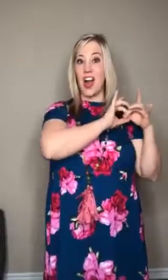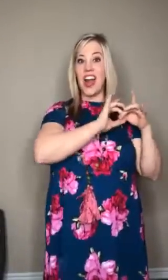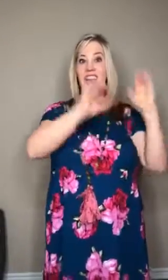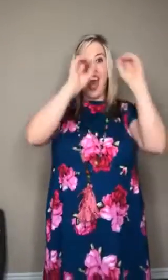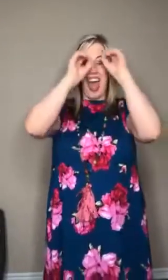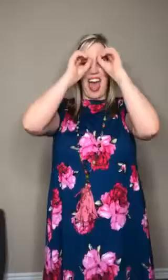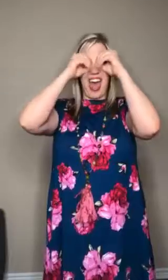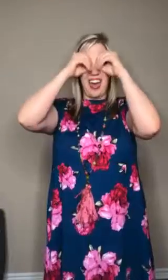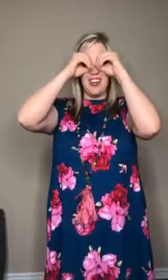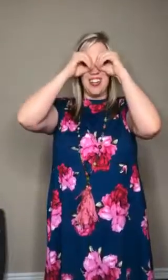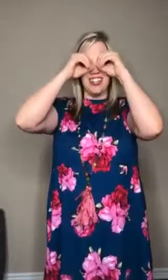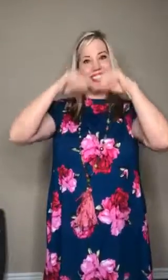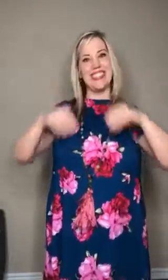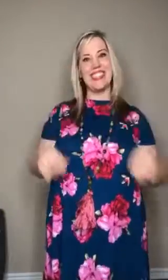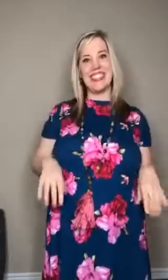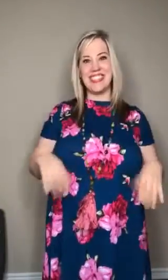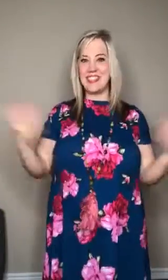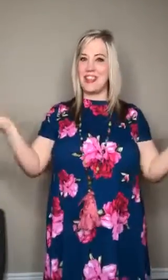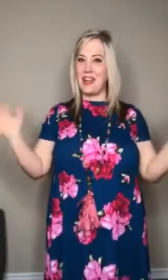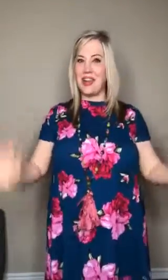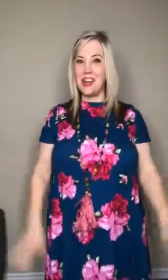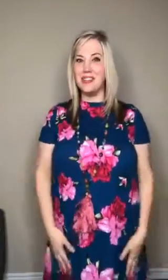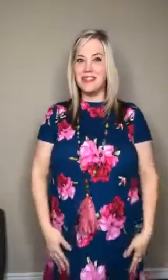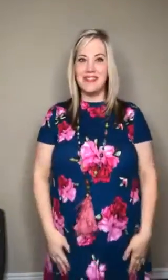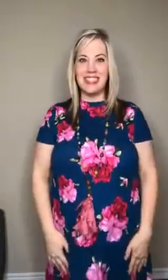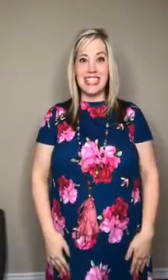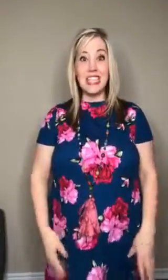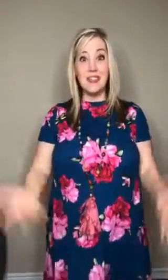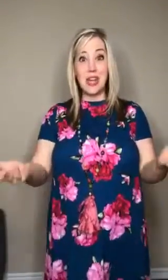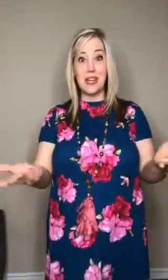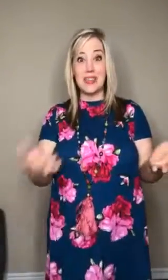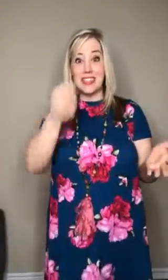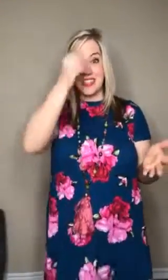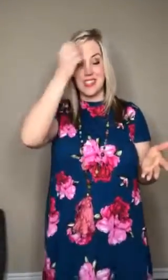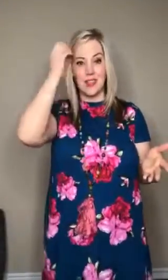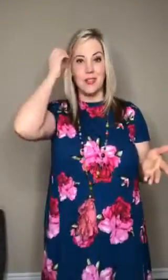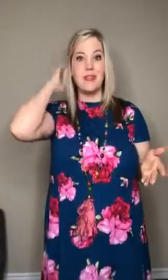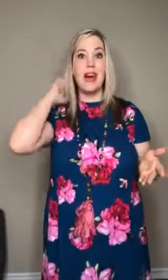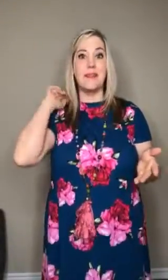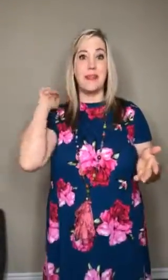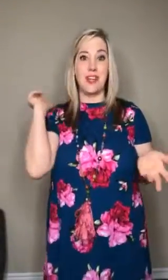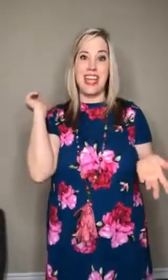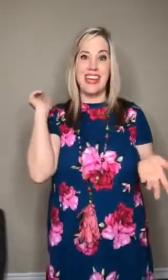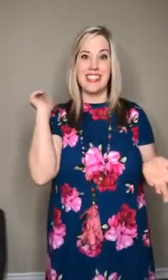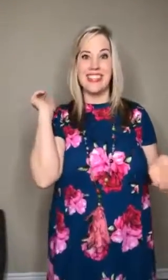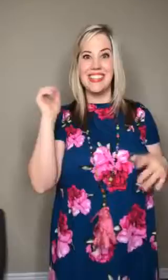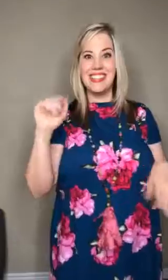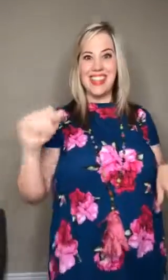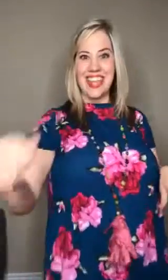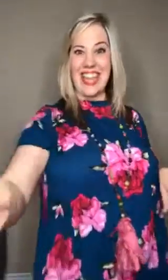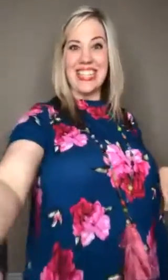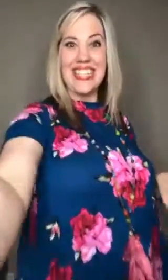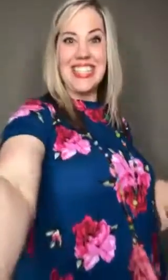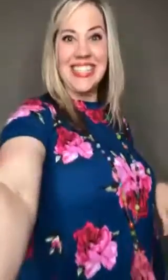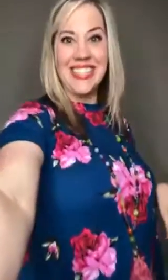are owls. There you go. That's it. If you've got any questions, don't be afraid to ask. Thanks.